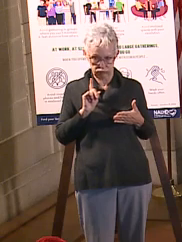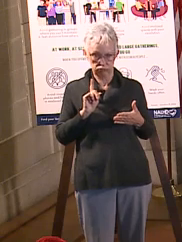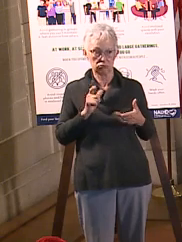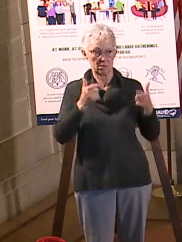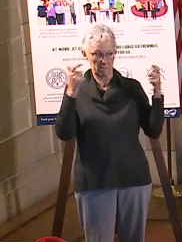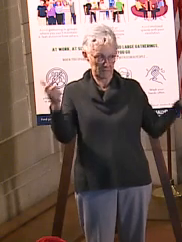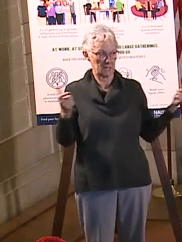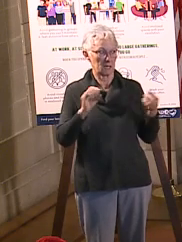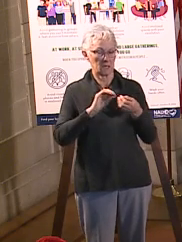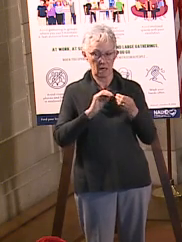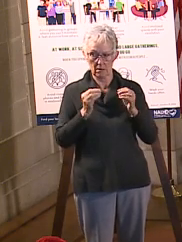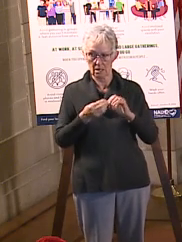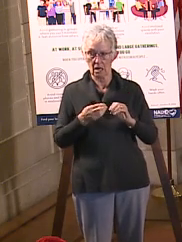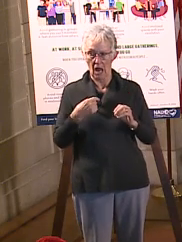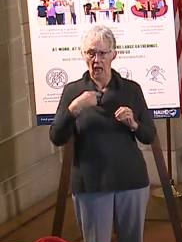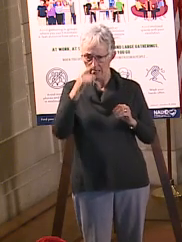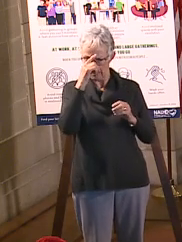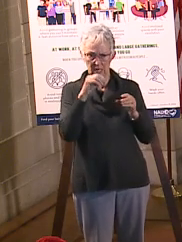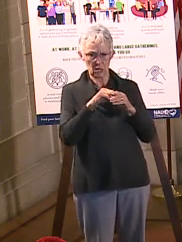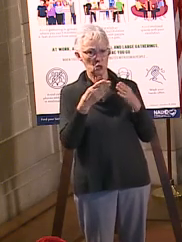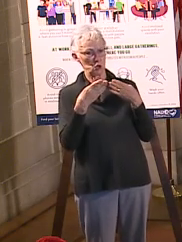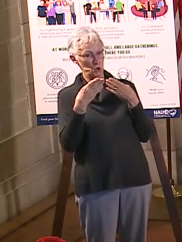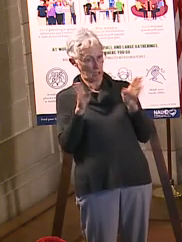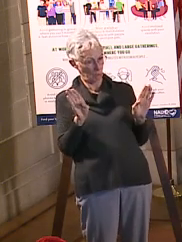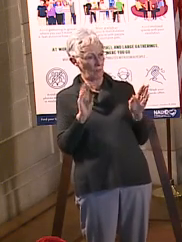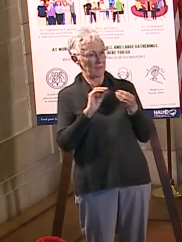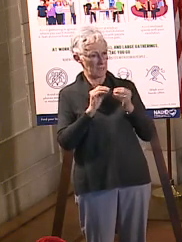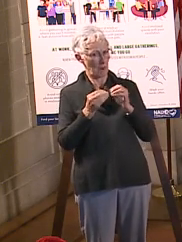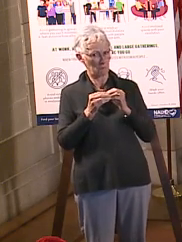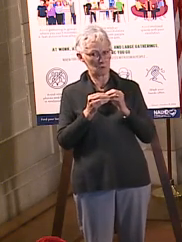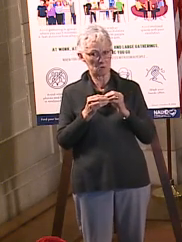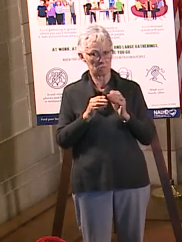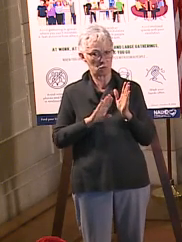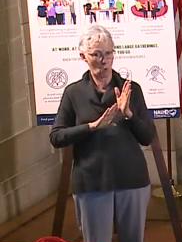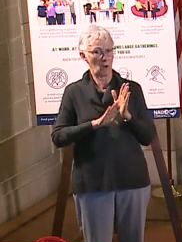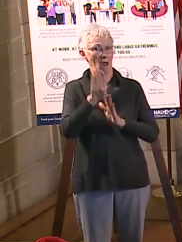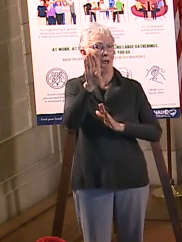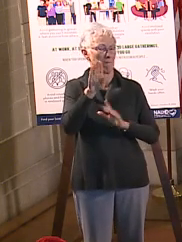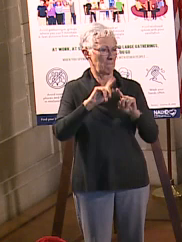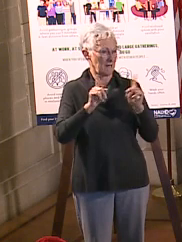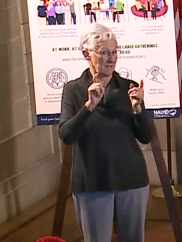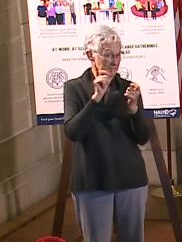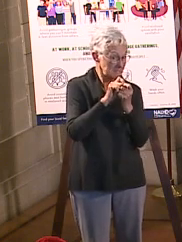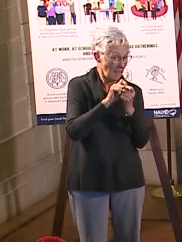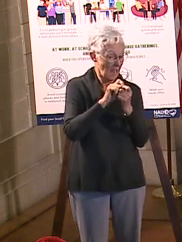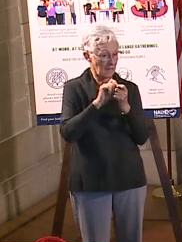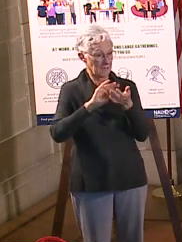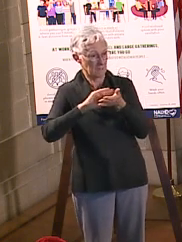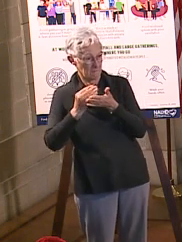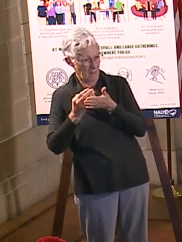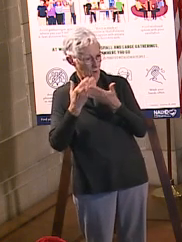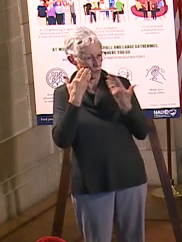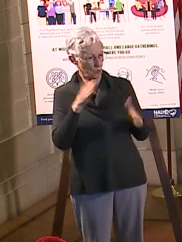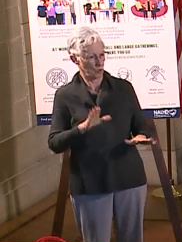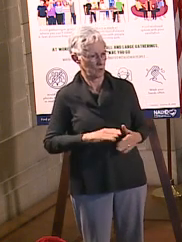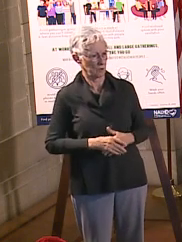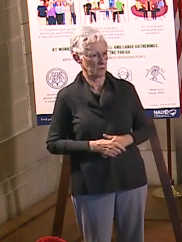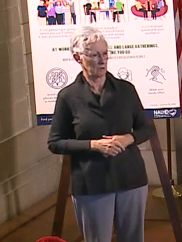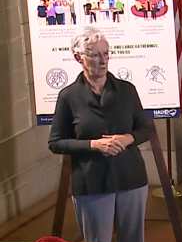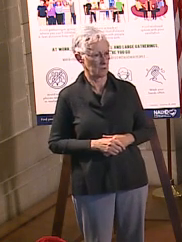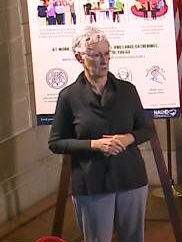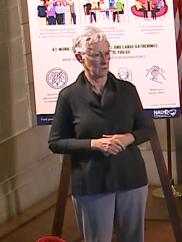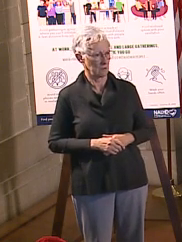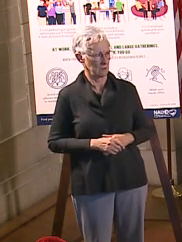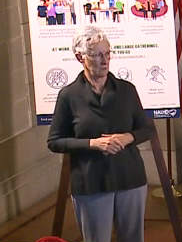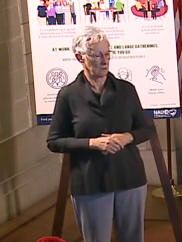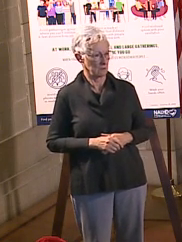so in general, our testing has gone up. Off the top of my head, though, I can't tell you what those numbers are, but we can get that for you, Paul. What's a pod? You said there's a second.